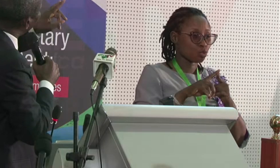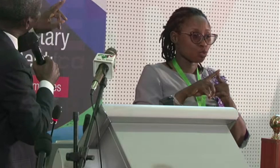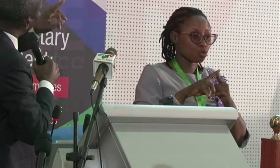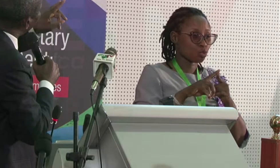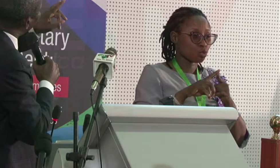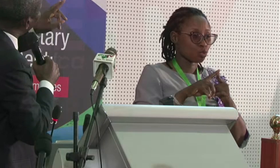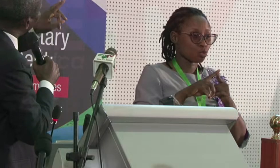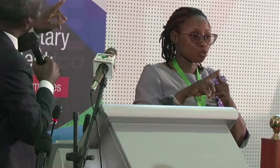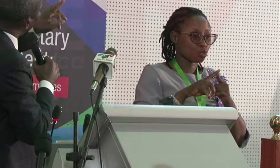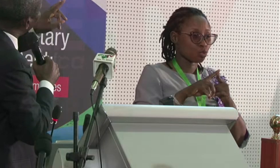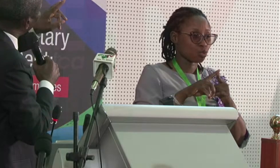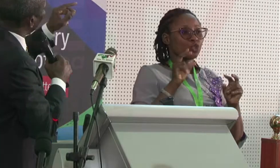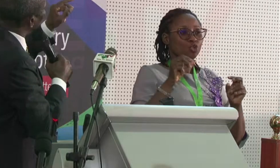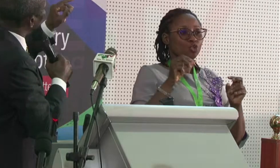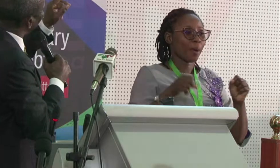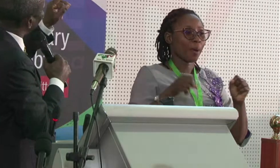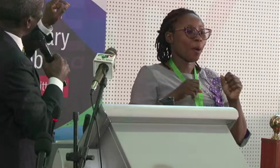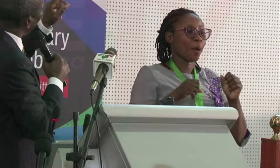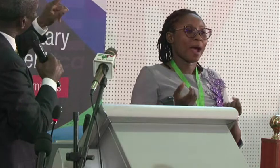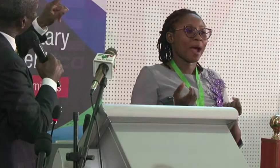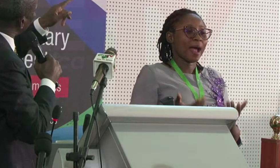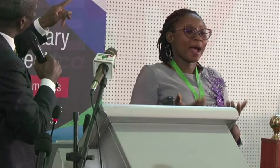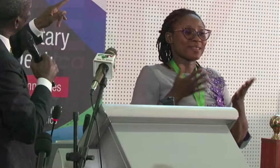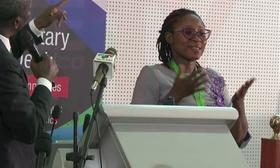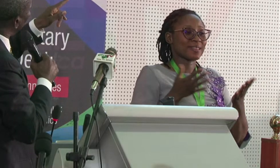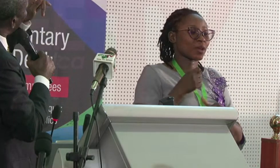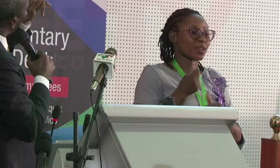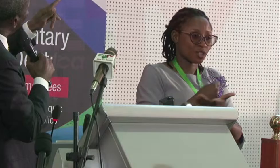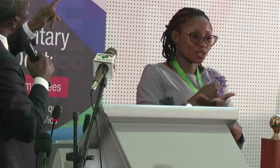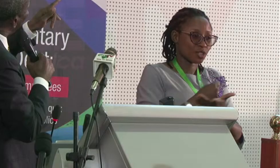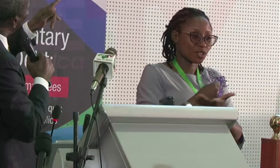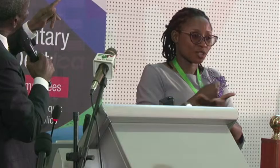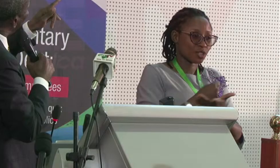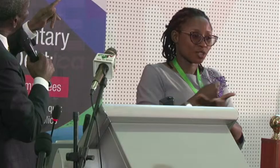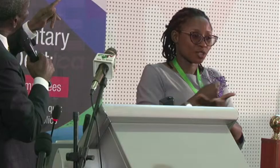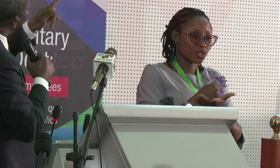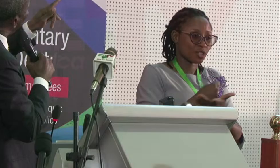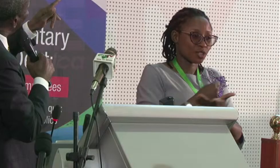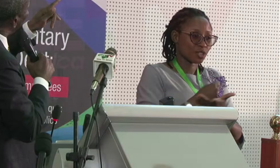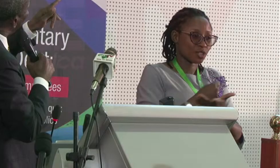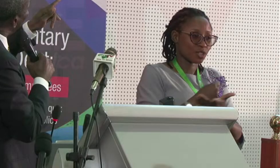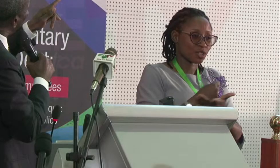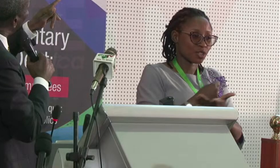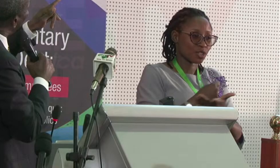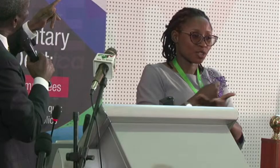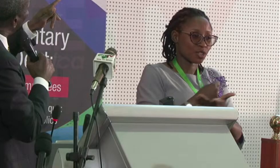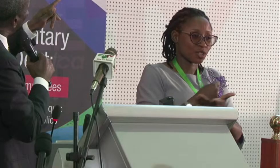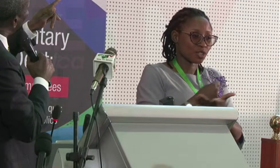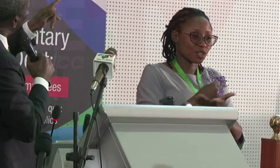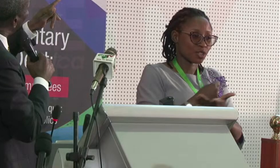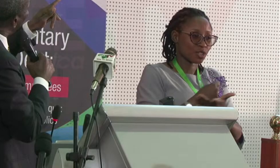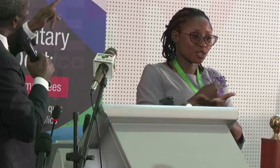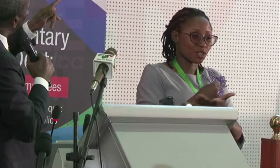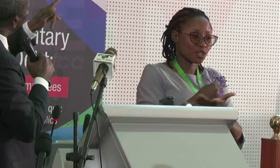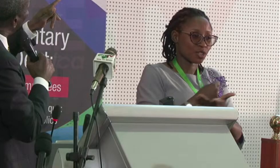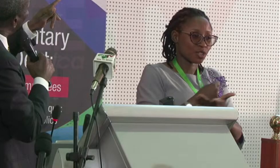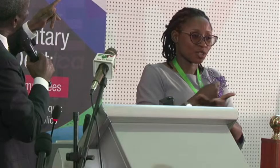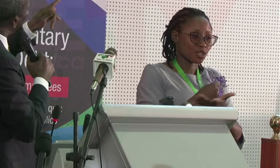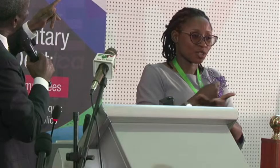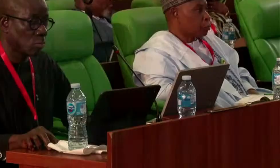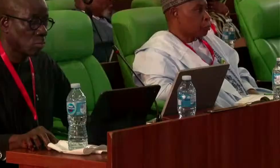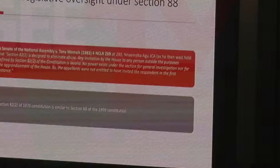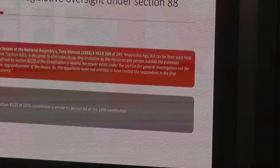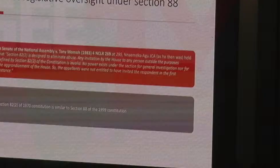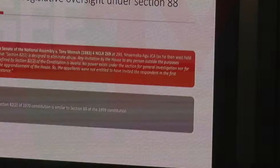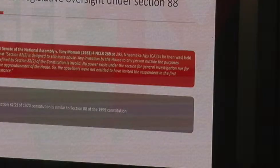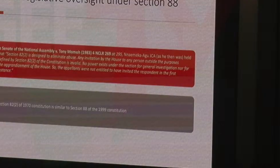No power exists outside the section for general investigation for aggrandizement of the House. The point there is